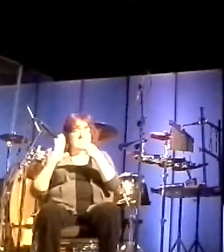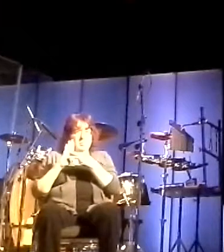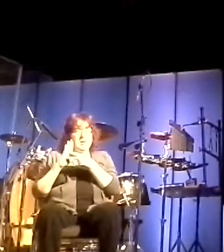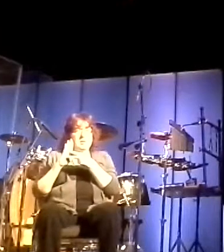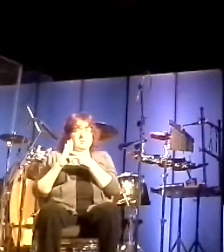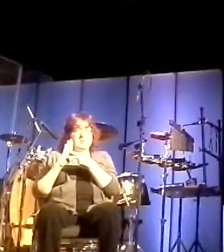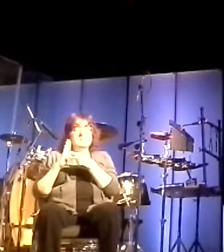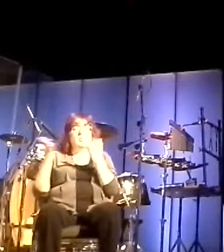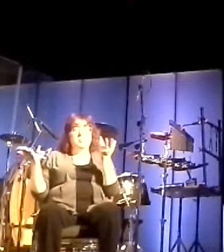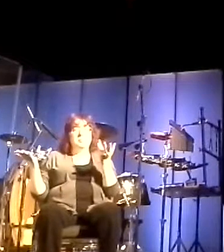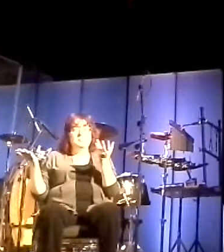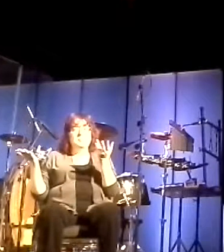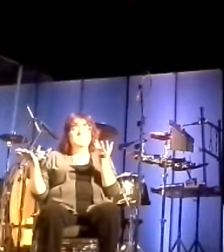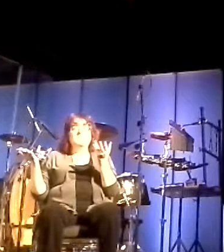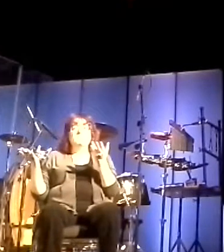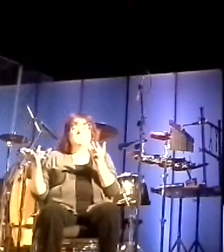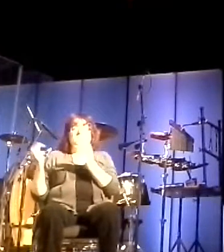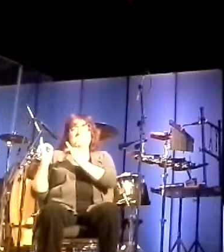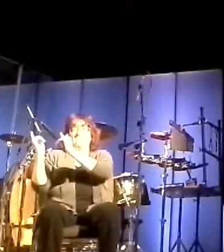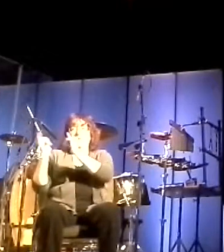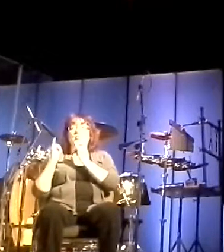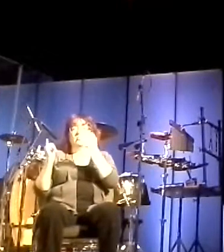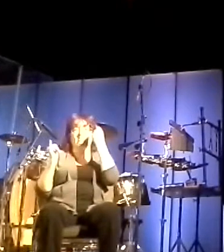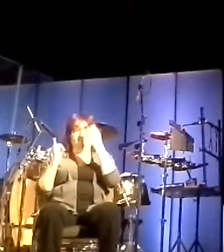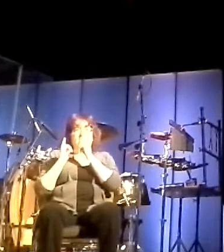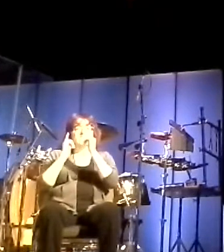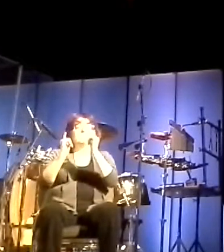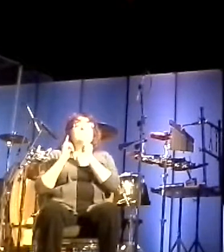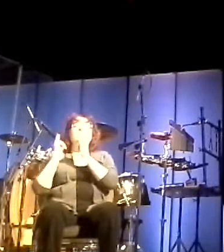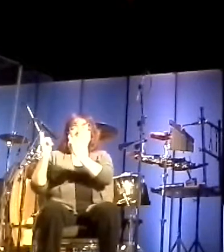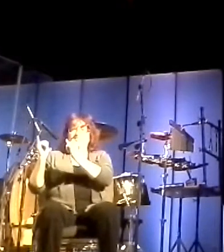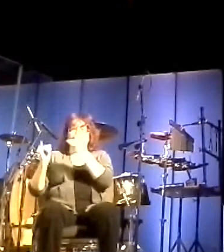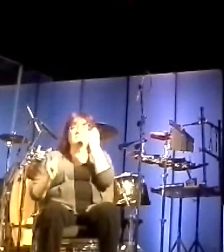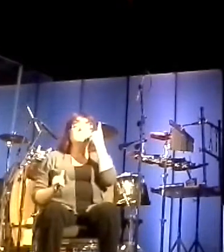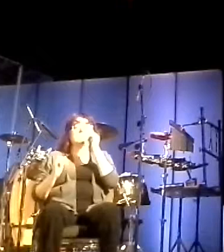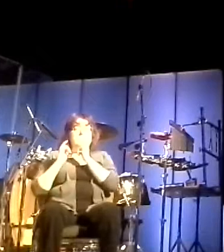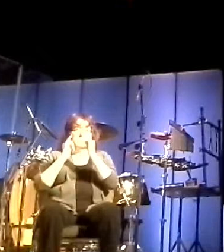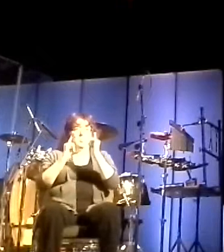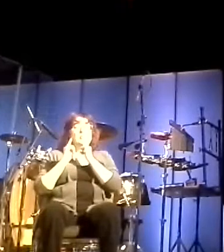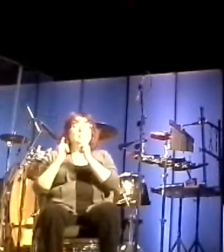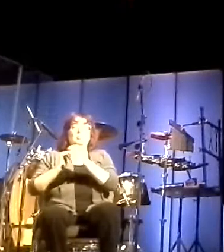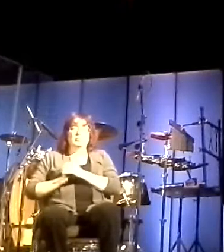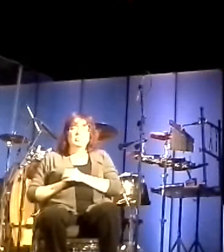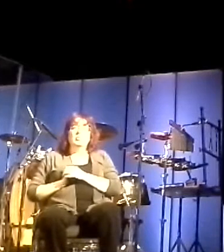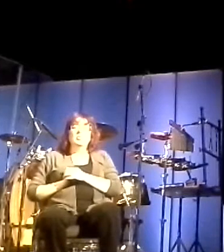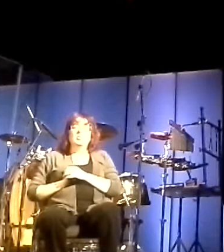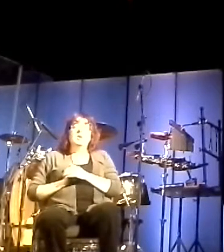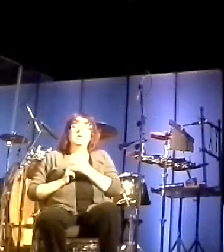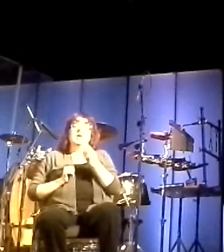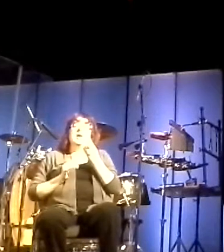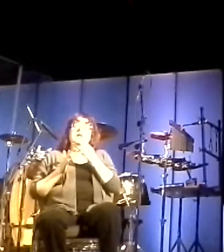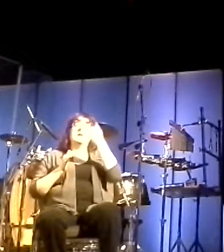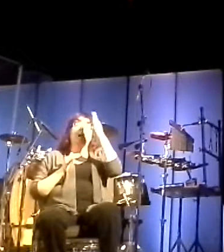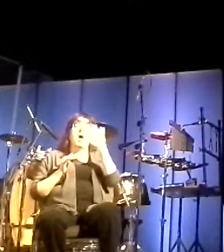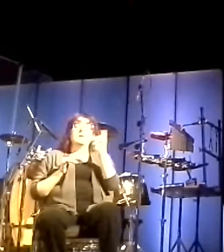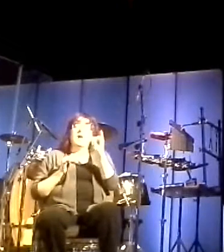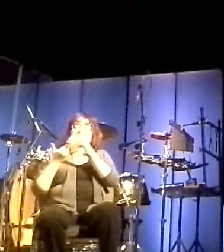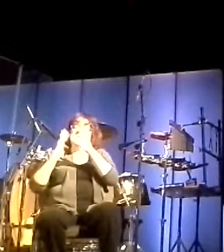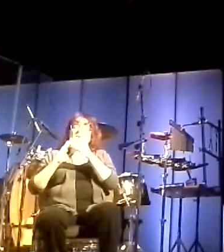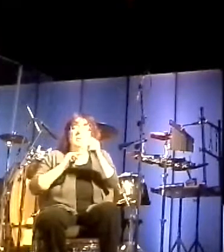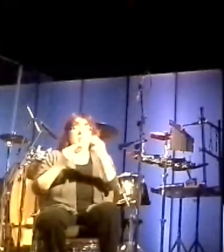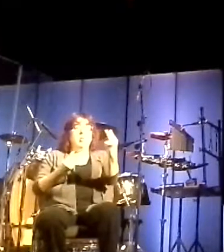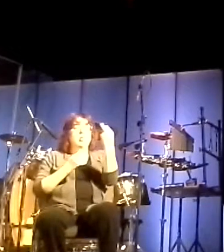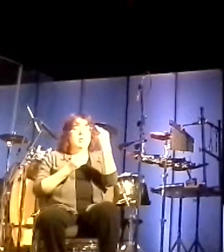Empathy simply means this. Me too. Me too. And in godly community, we find people that can look